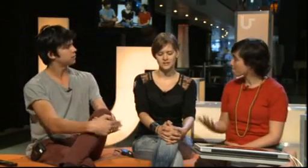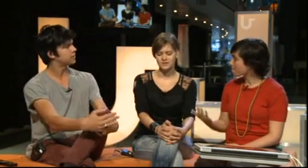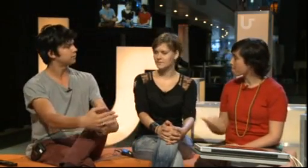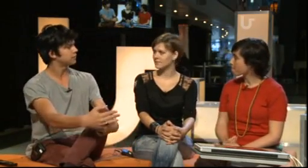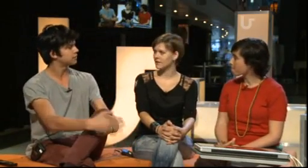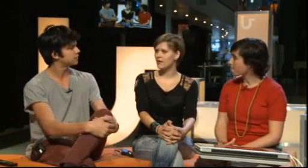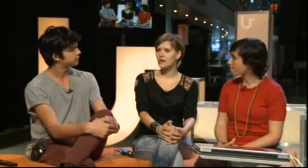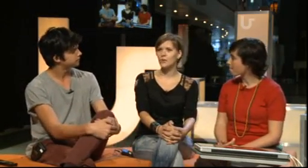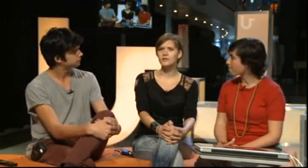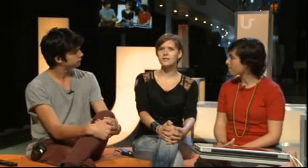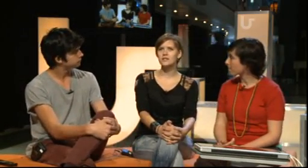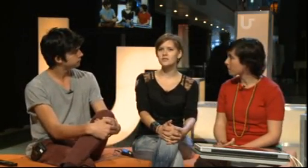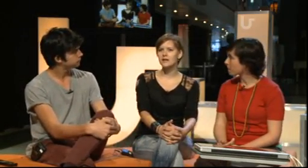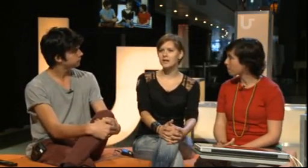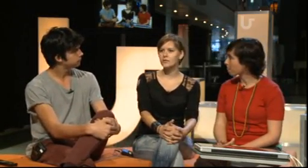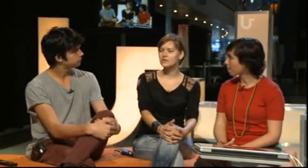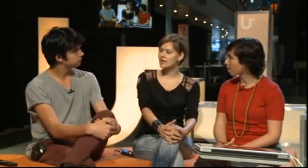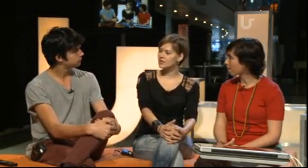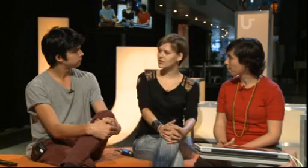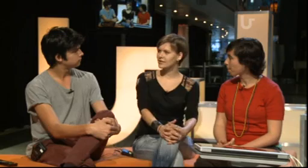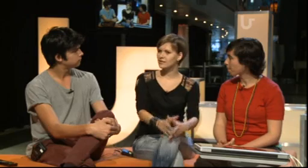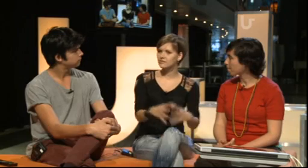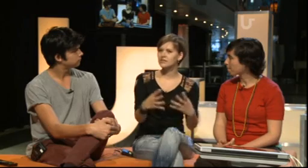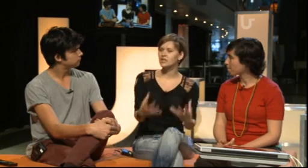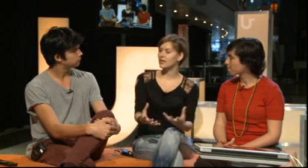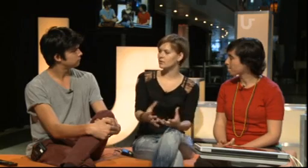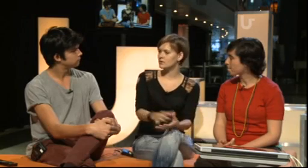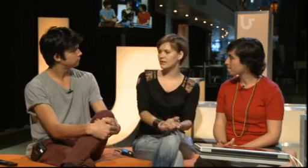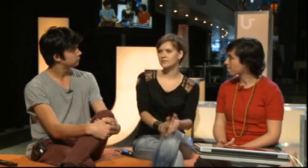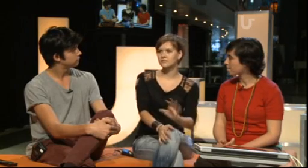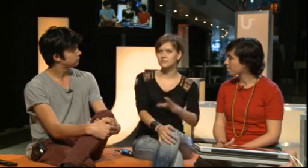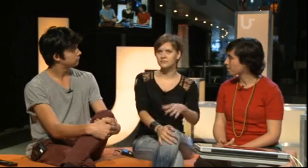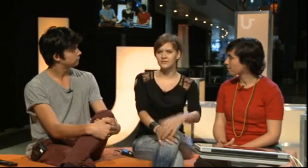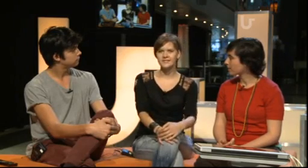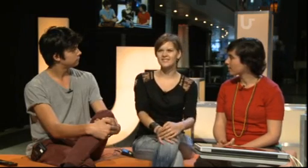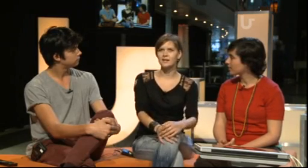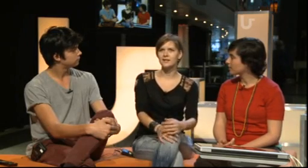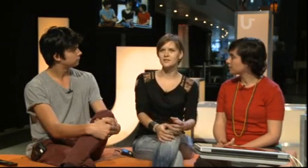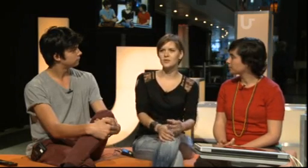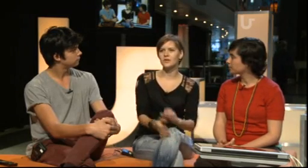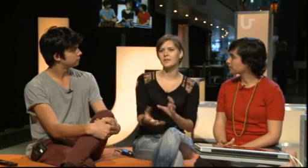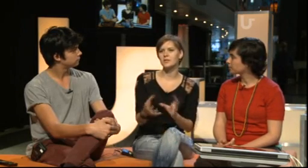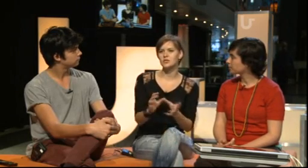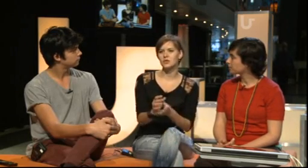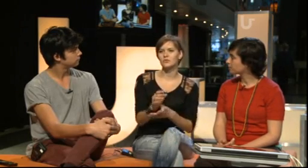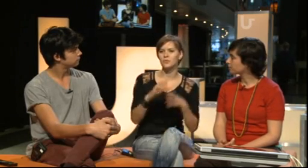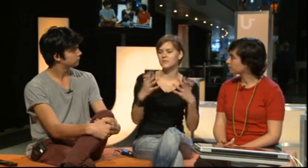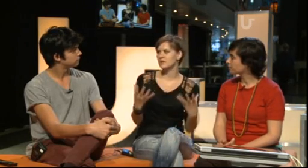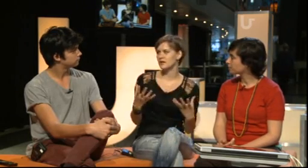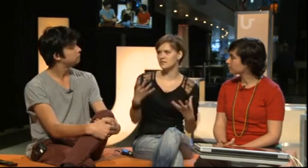what's the difference? Well, International Sign Language isn't actually a language, it's sort of like a mixture of whatever signs